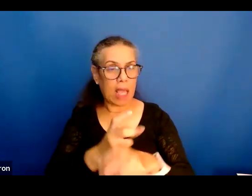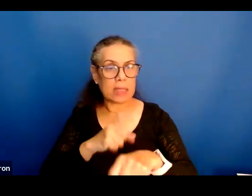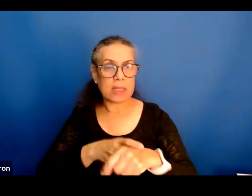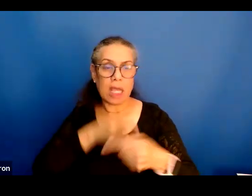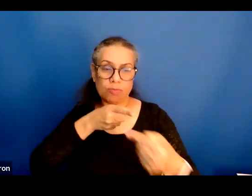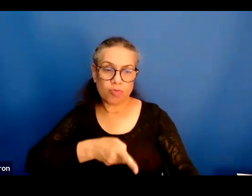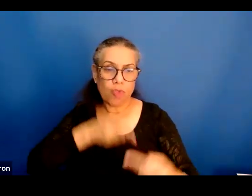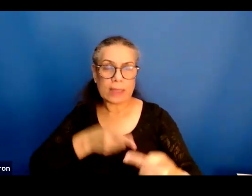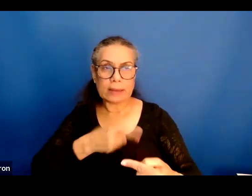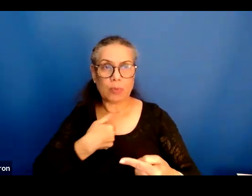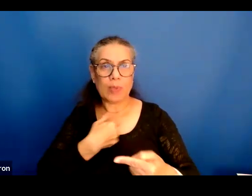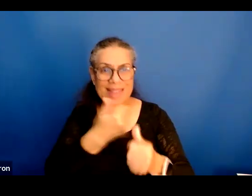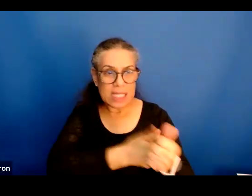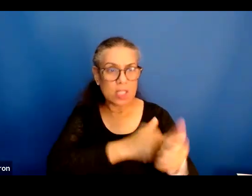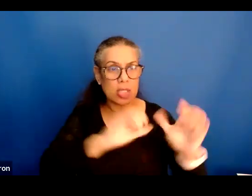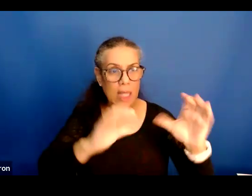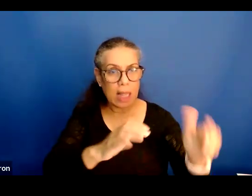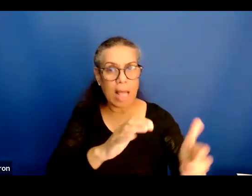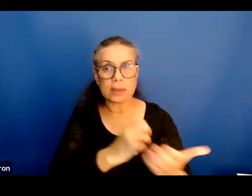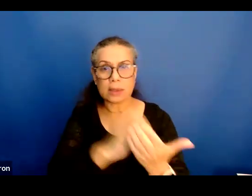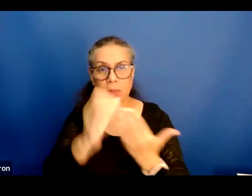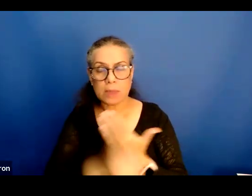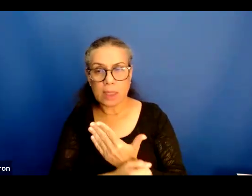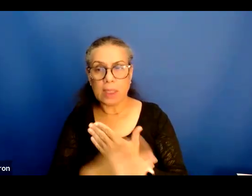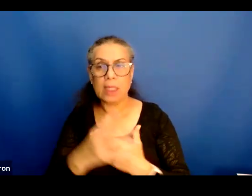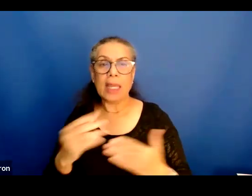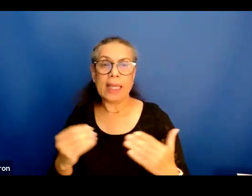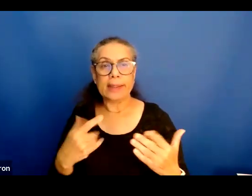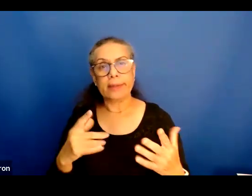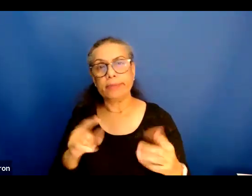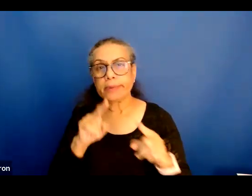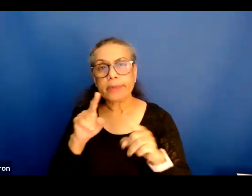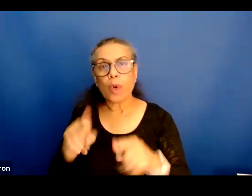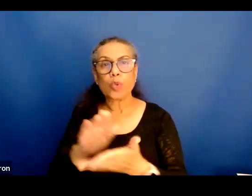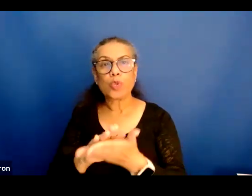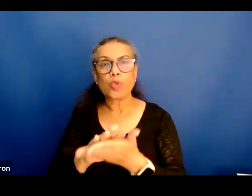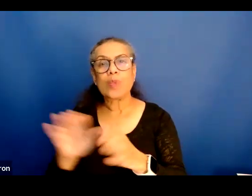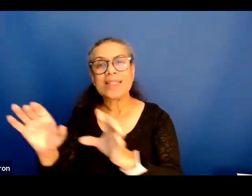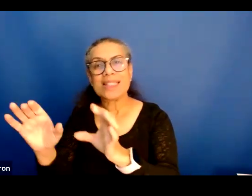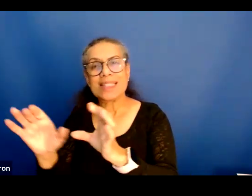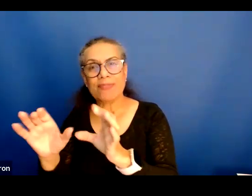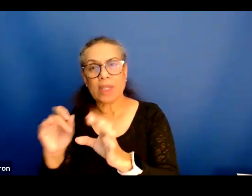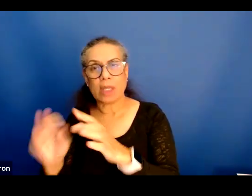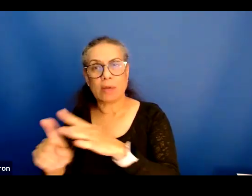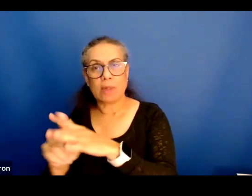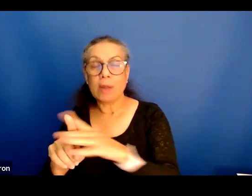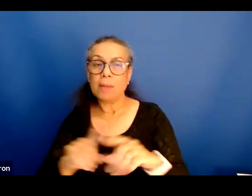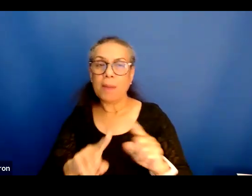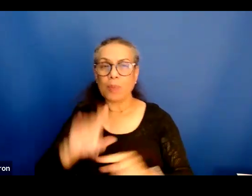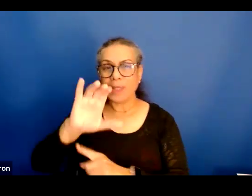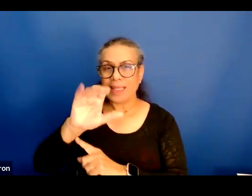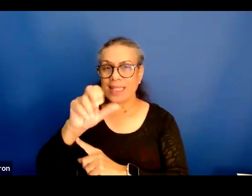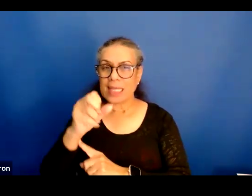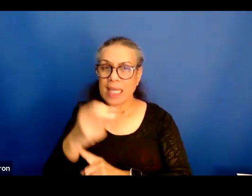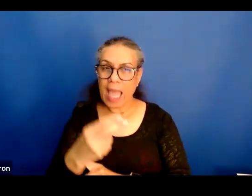struggling in all the academic subjects, and he was only expected to receive a certificate of attendance. However, thanks to Cash's dedication and